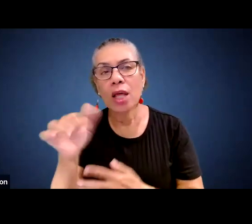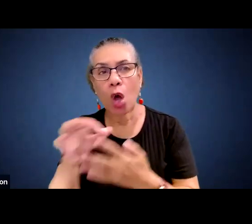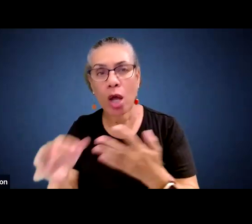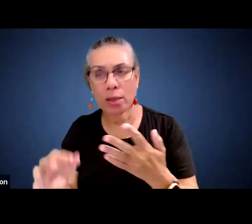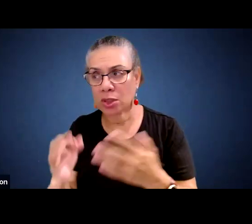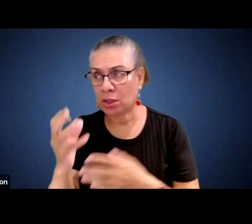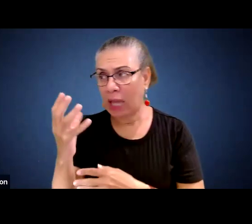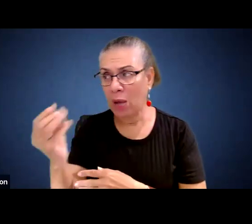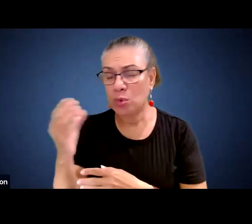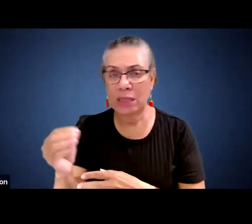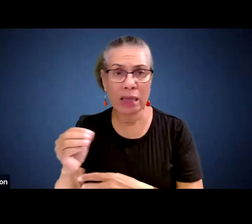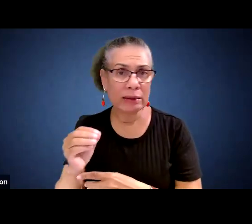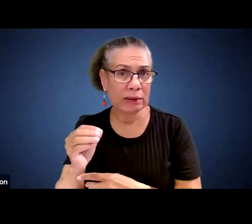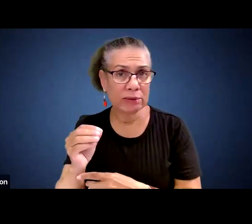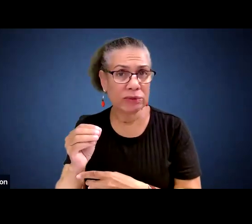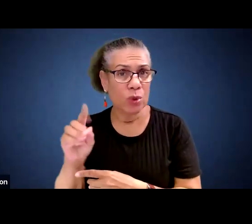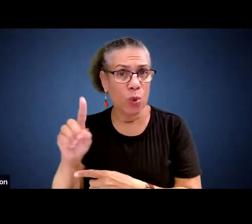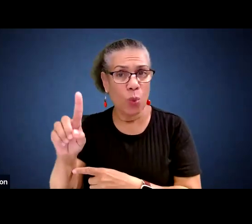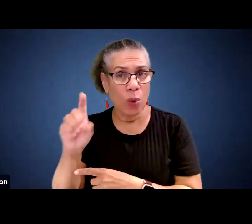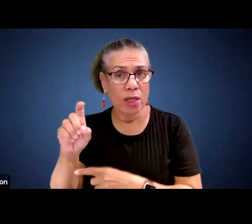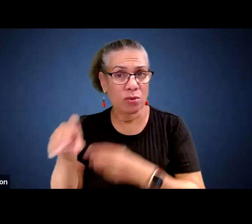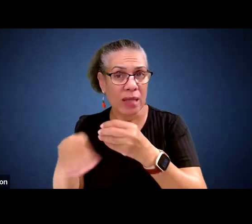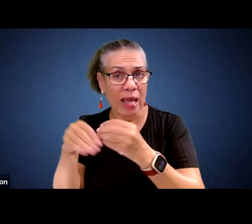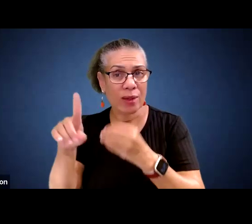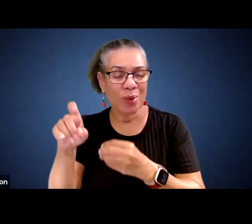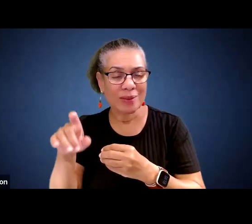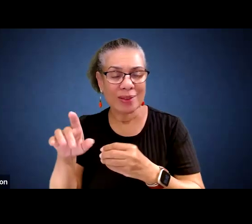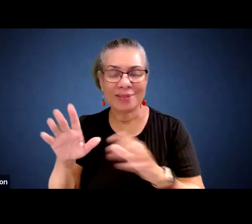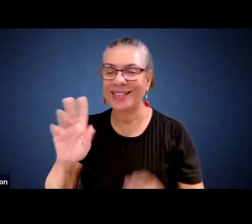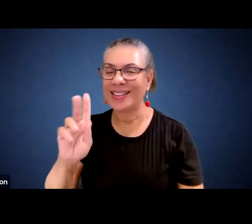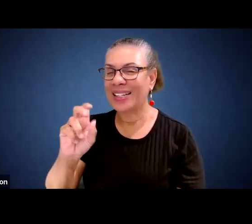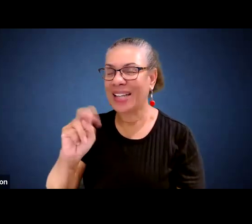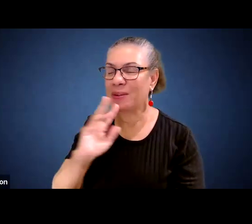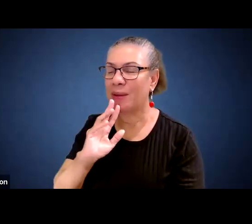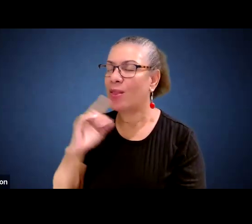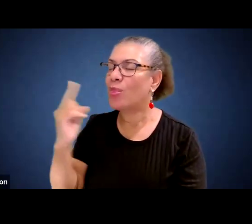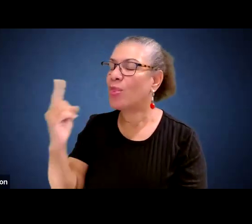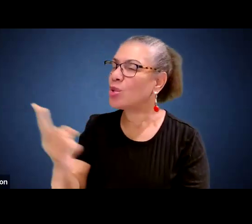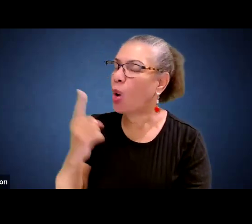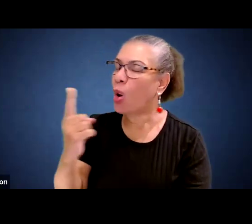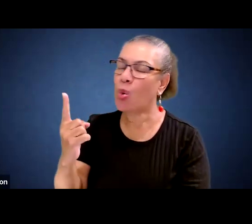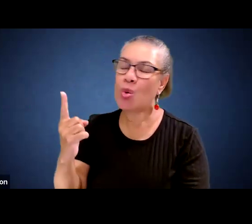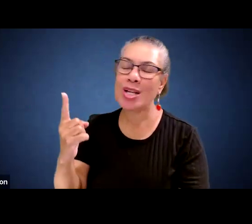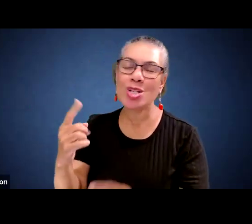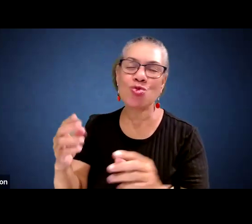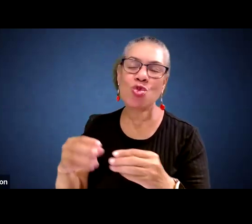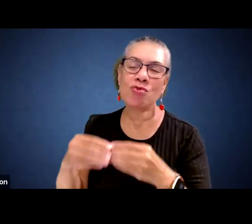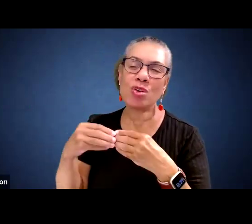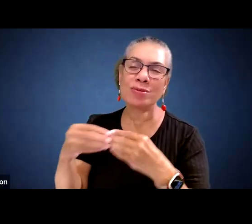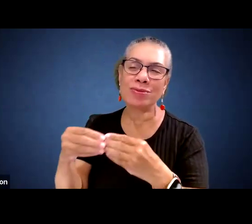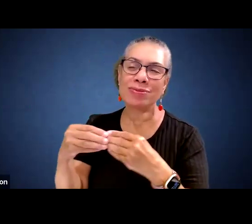for each year of 4 years. There's always room for options, madam. I